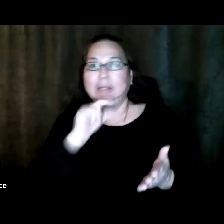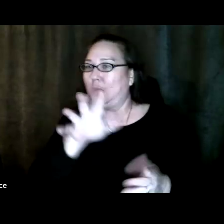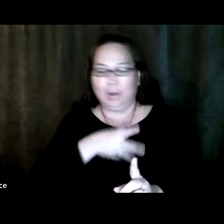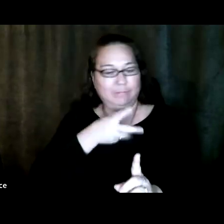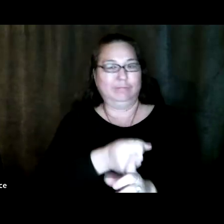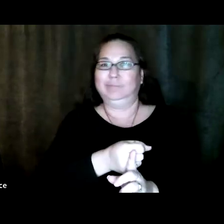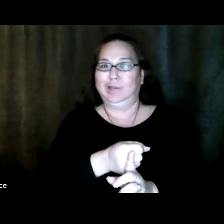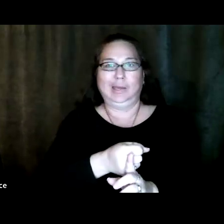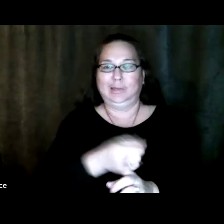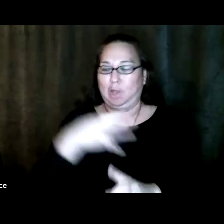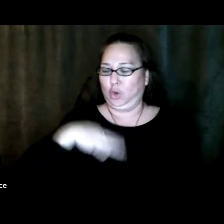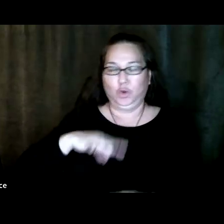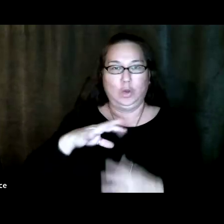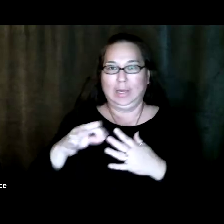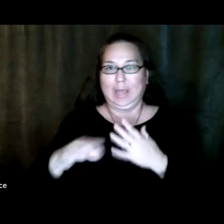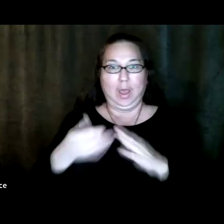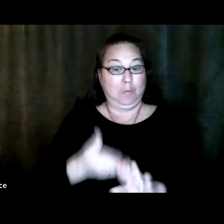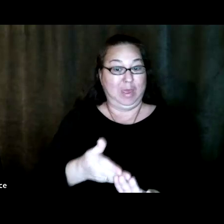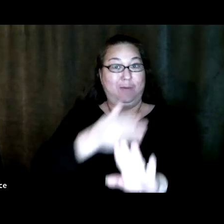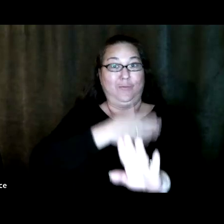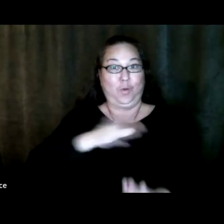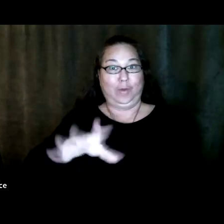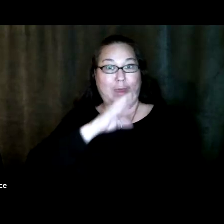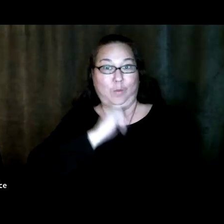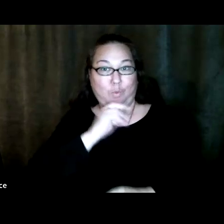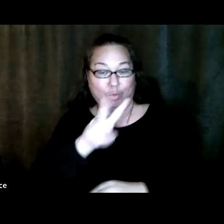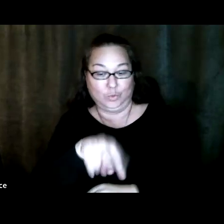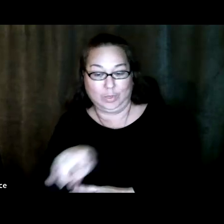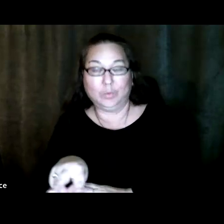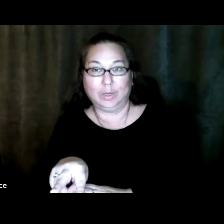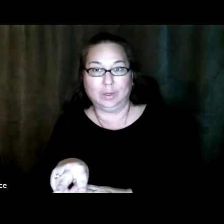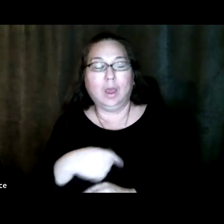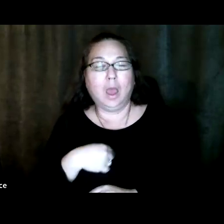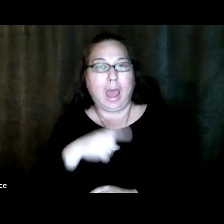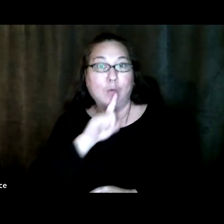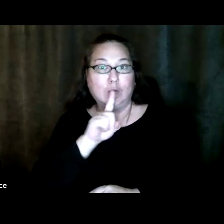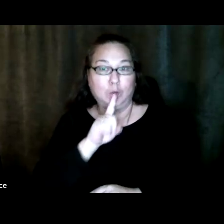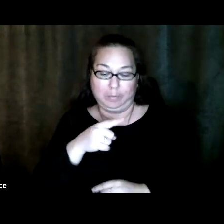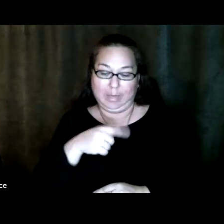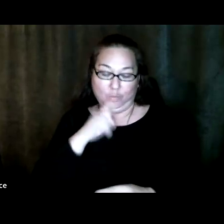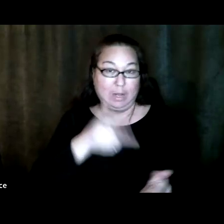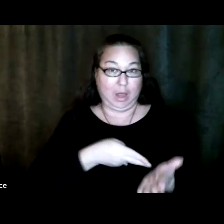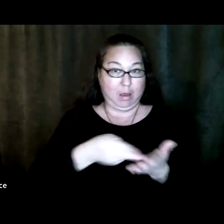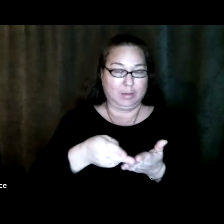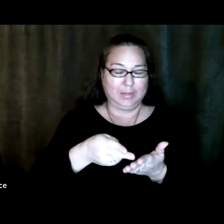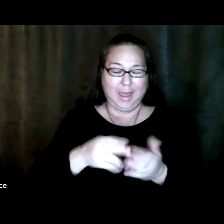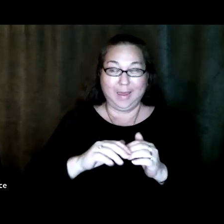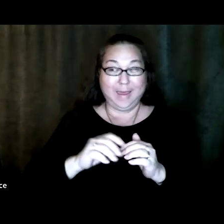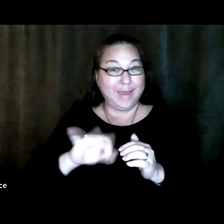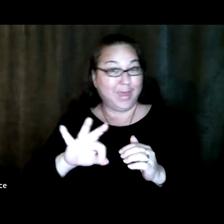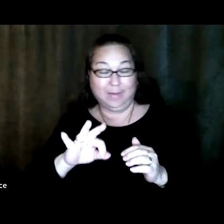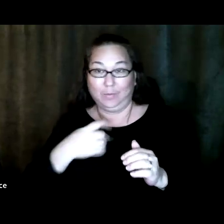turn 22. And I just want to be present to the fact that if we can't figure out how to do this